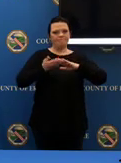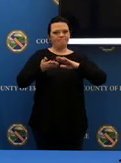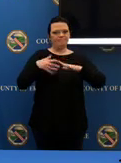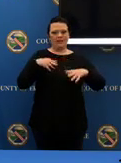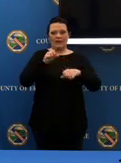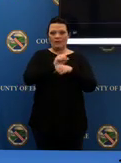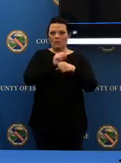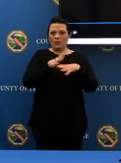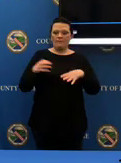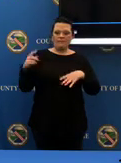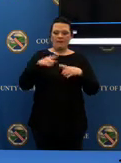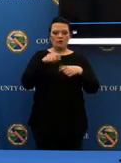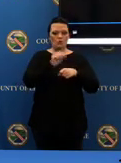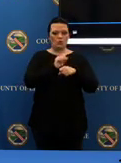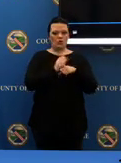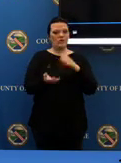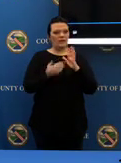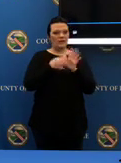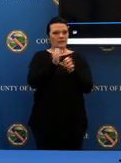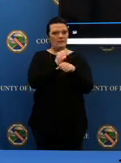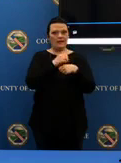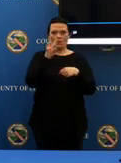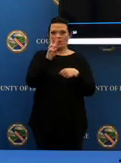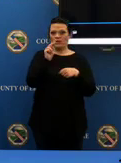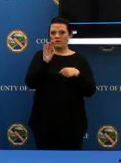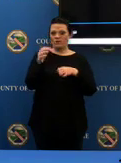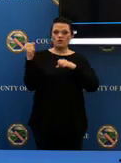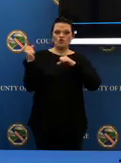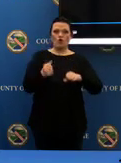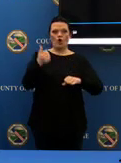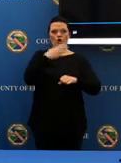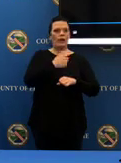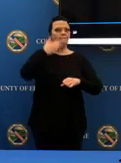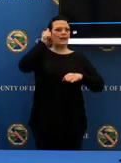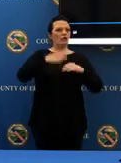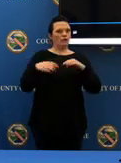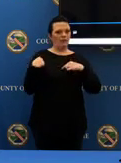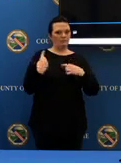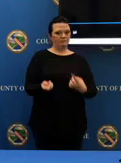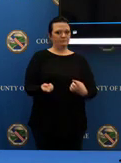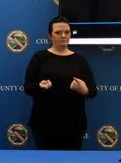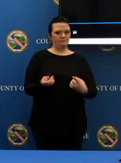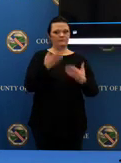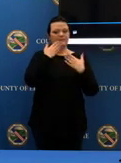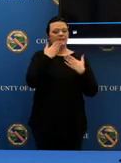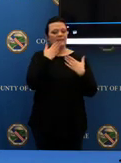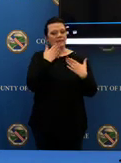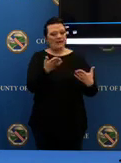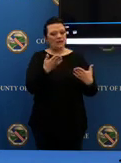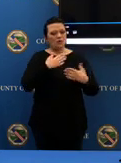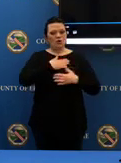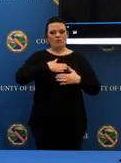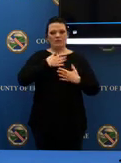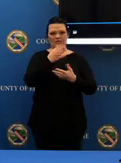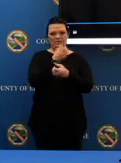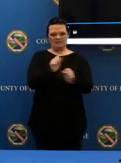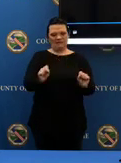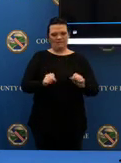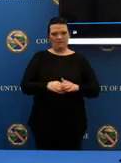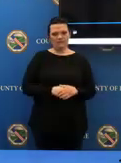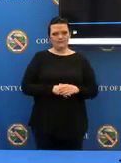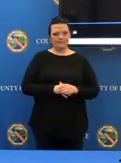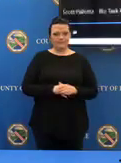and our employees back to work again, making Western New York stronger and better than ever. Thank you, and please be safe.